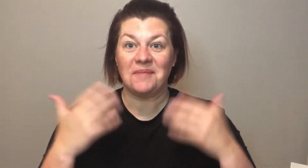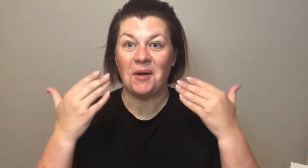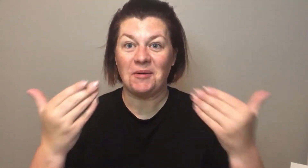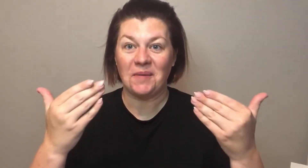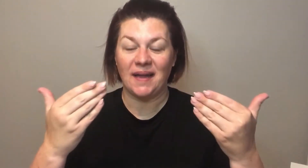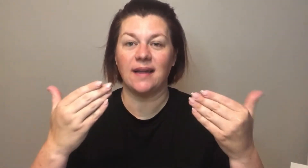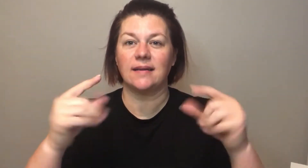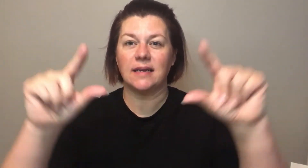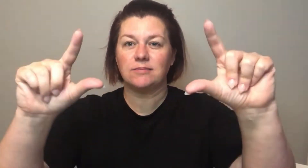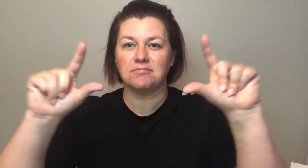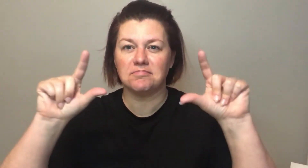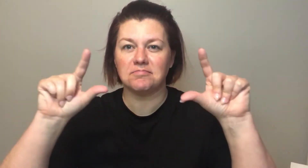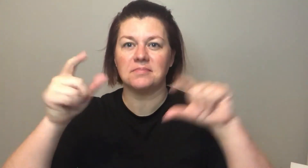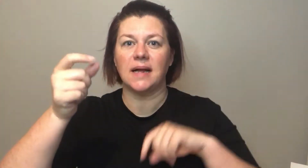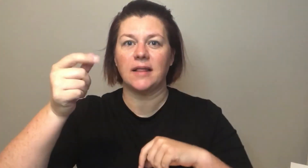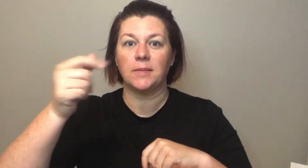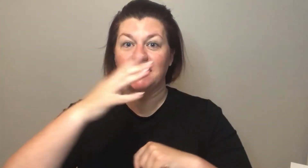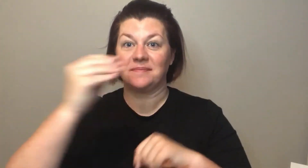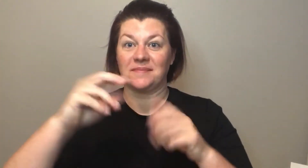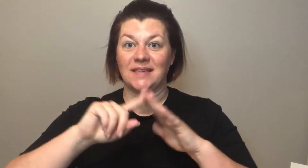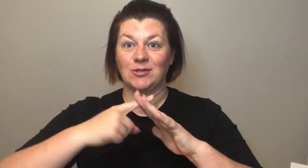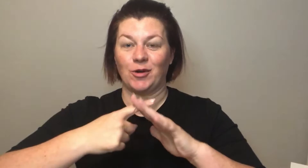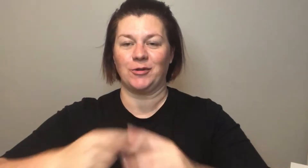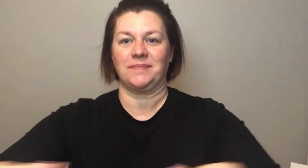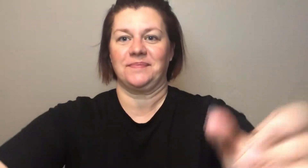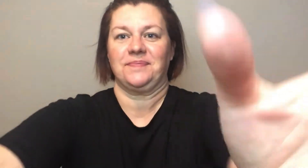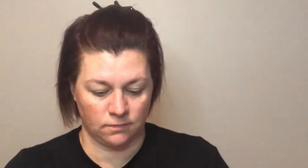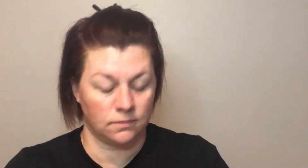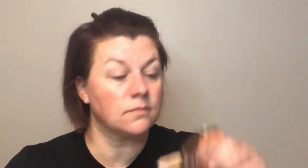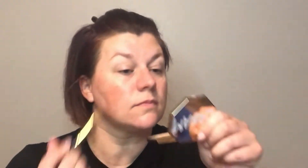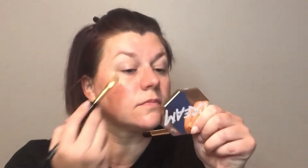All right, let's get started. I'm gonna zoom in a little bit.